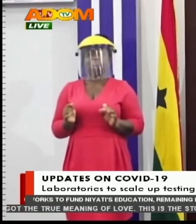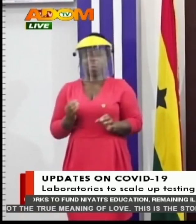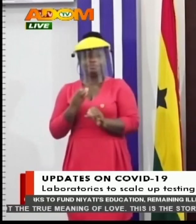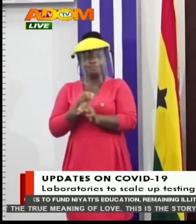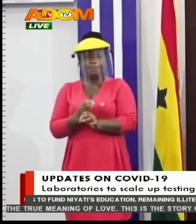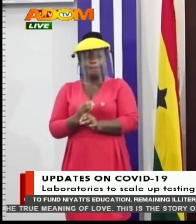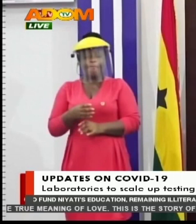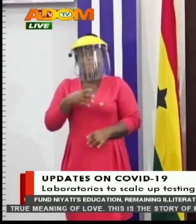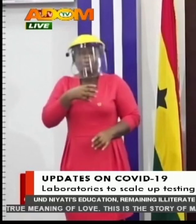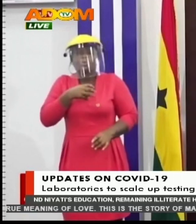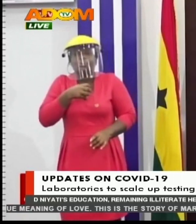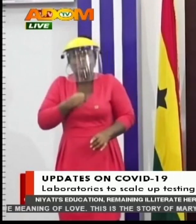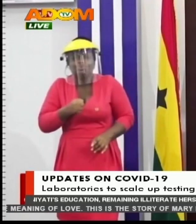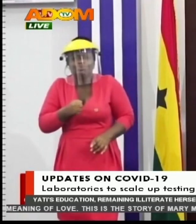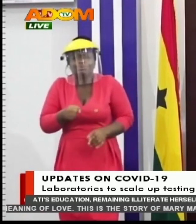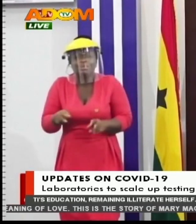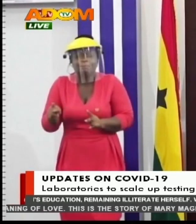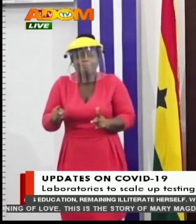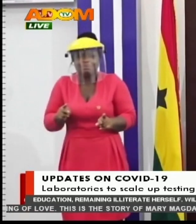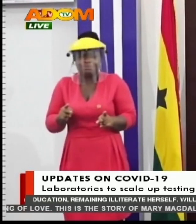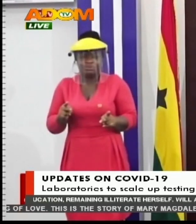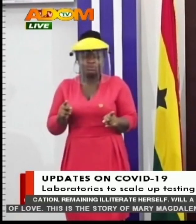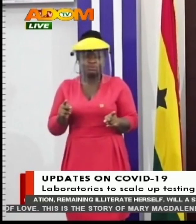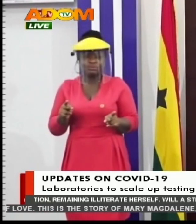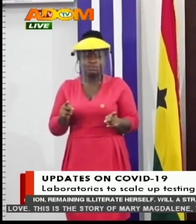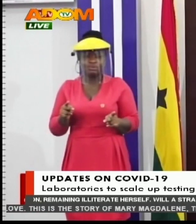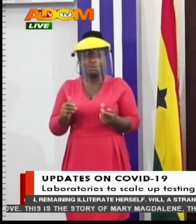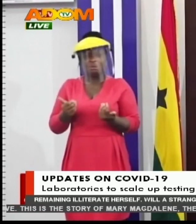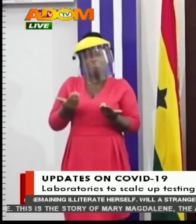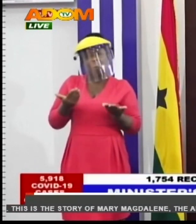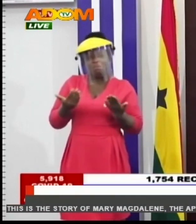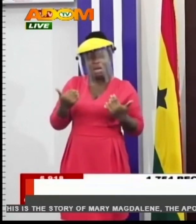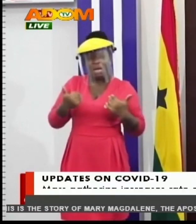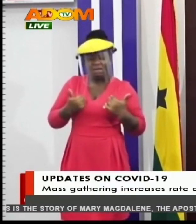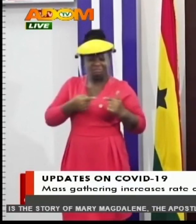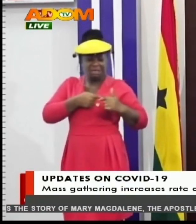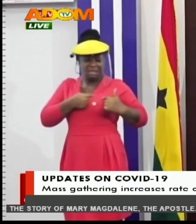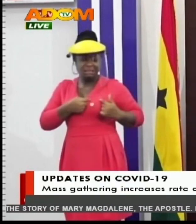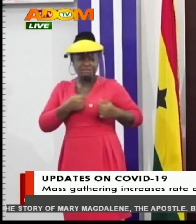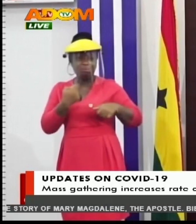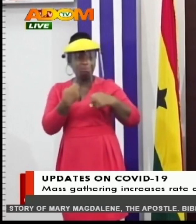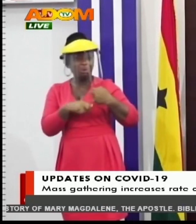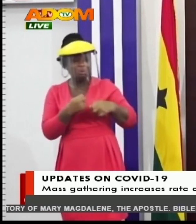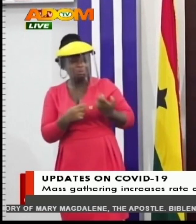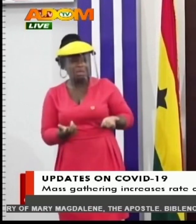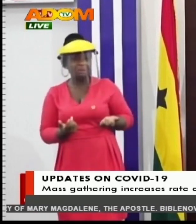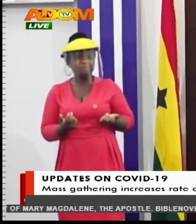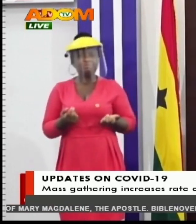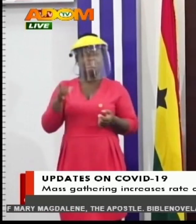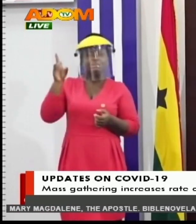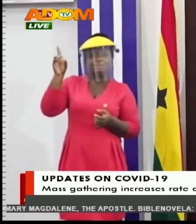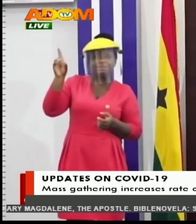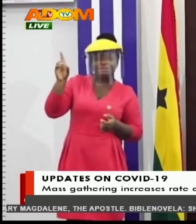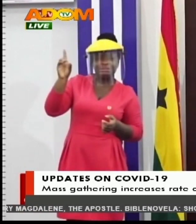ones. Whilst we go out there to visit our aged, whilst we interact with them, we must know that they are a